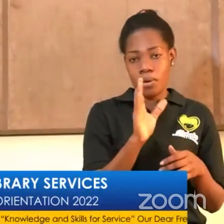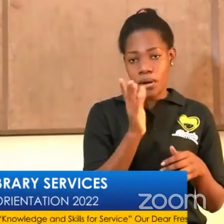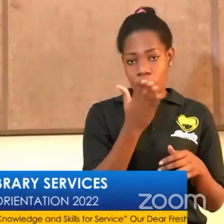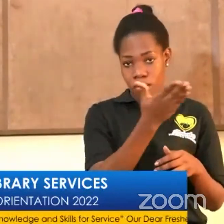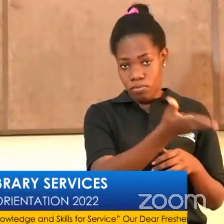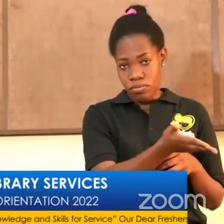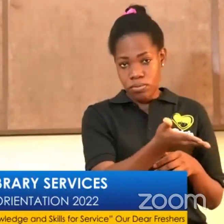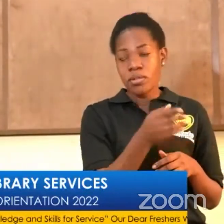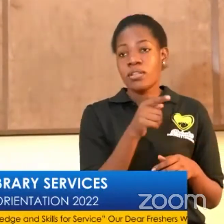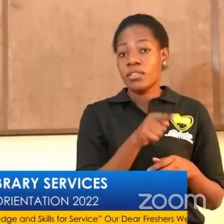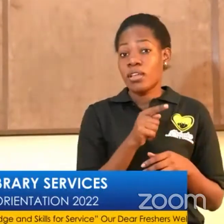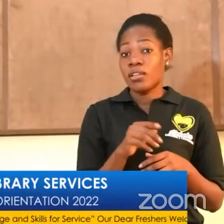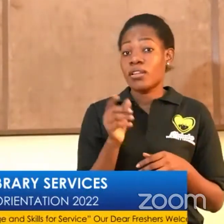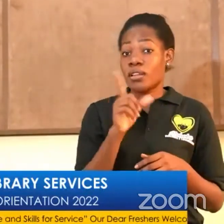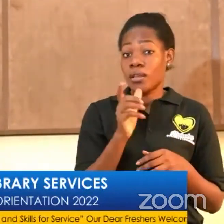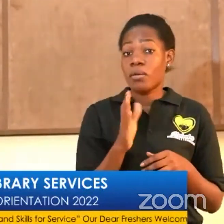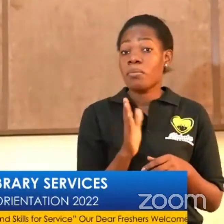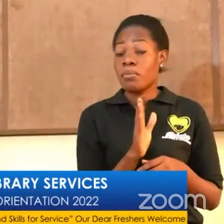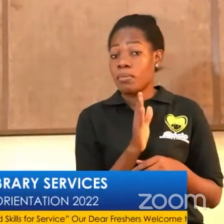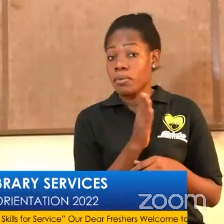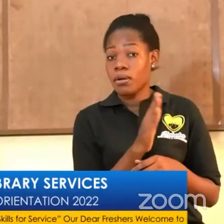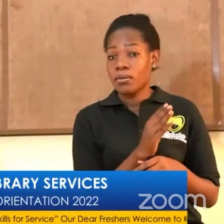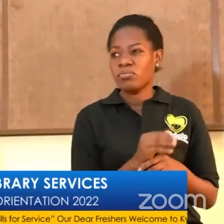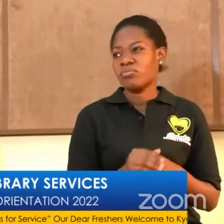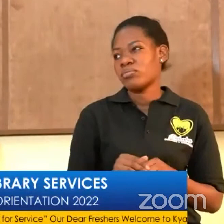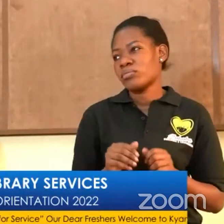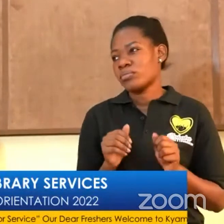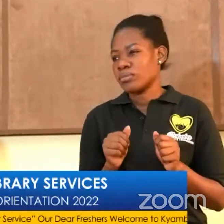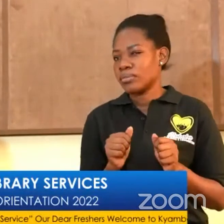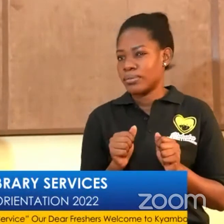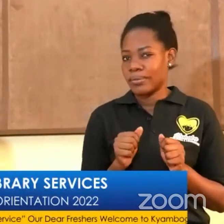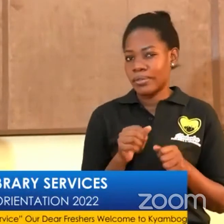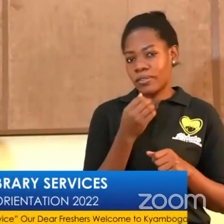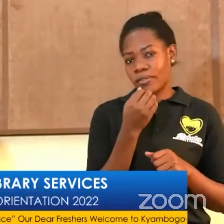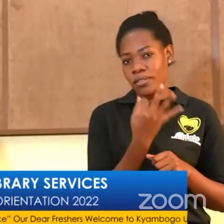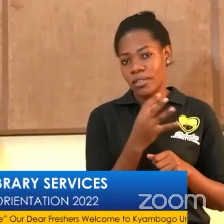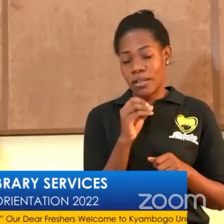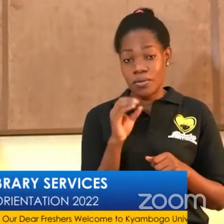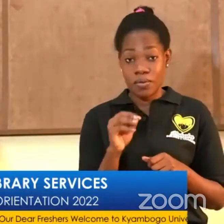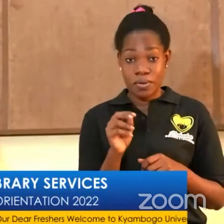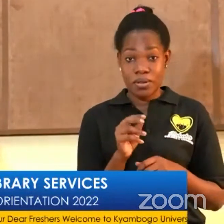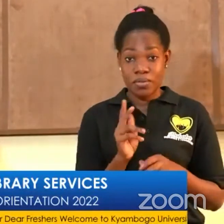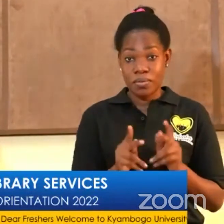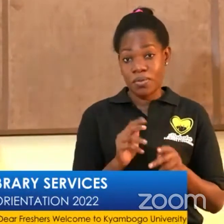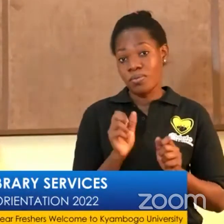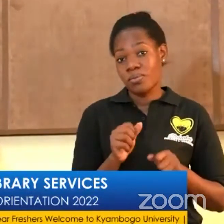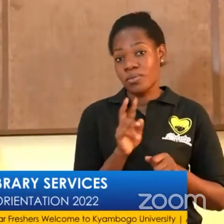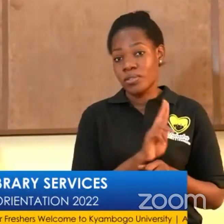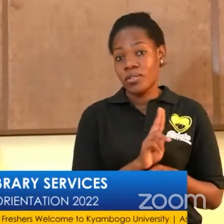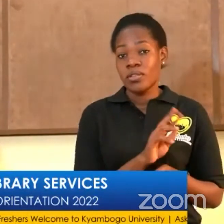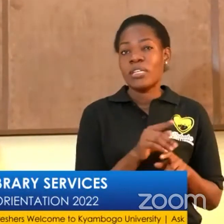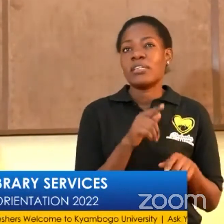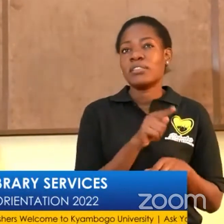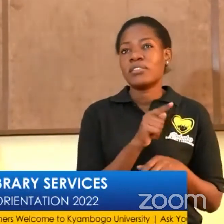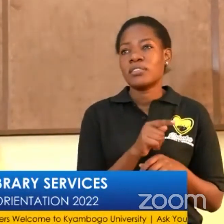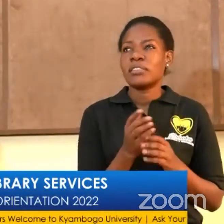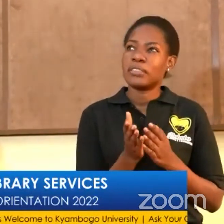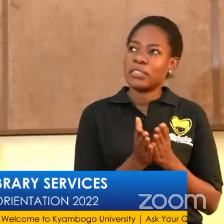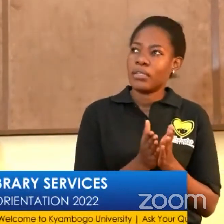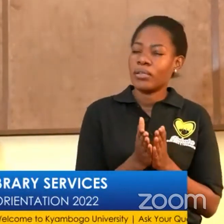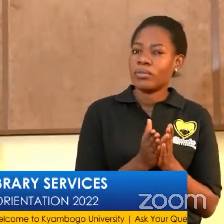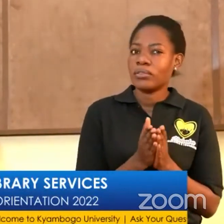has a capacity of 300 users, and it serves the faculty. If you are from